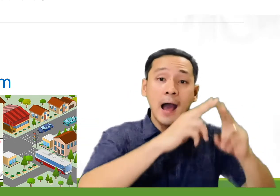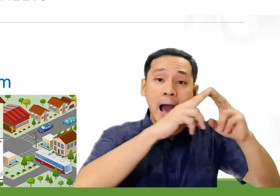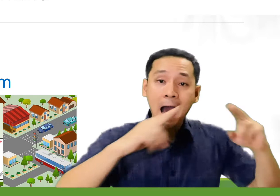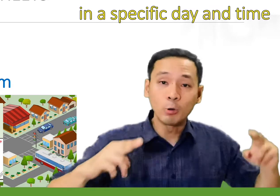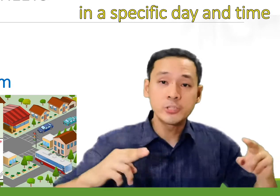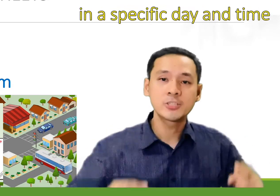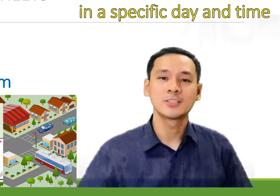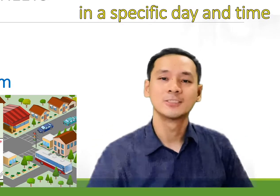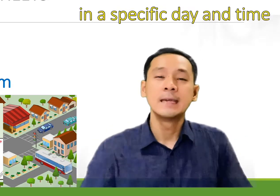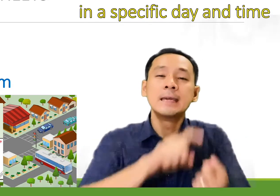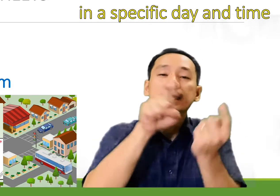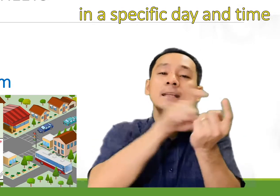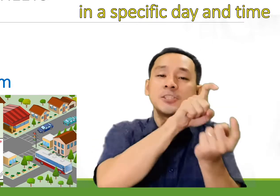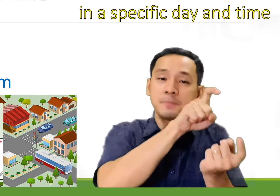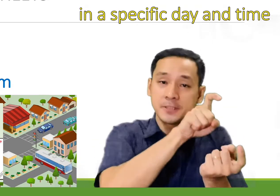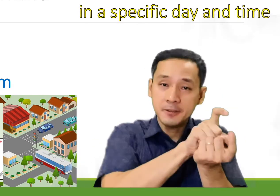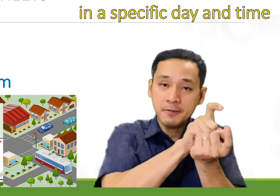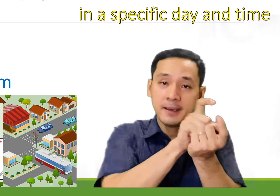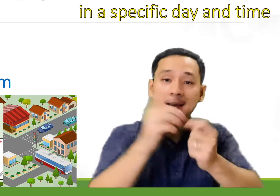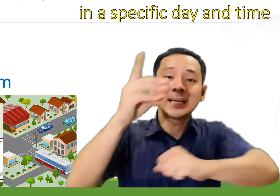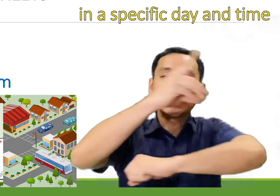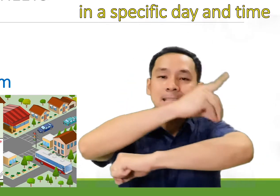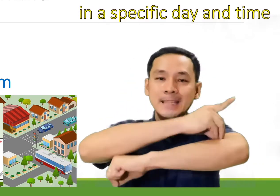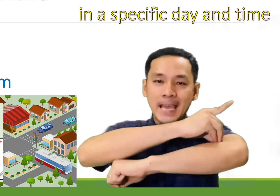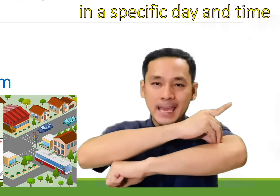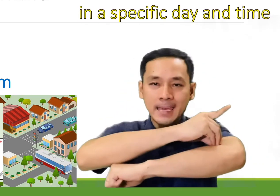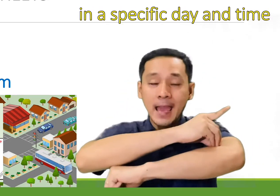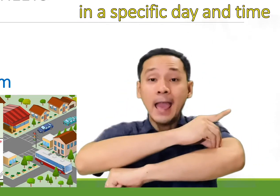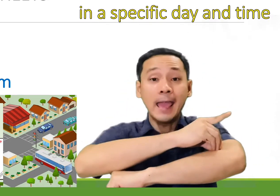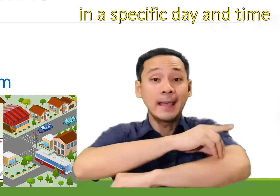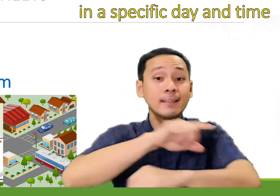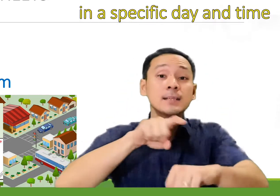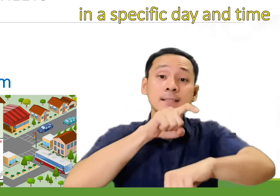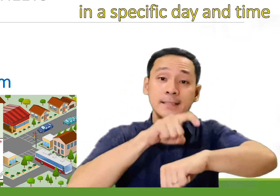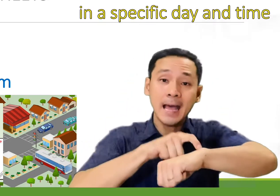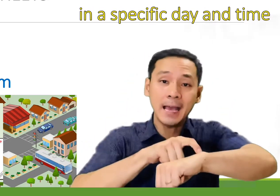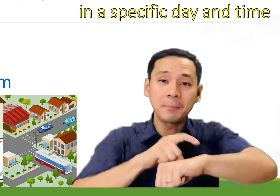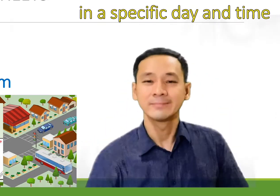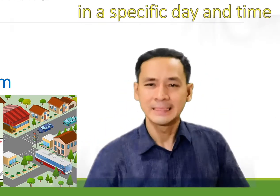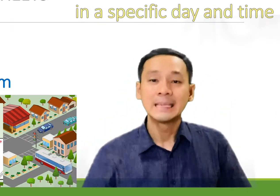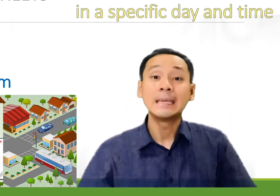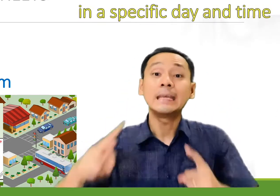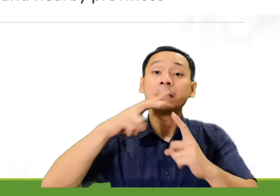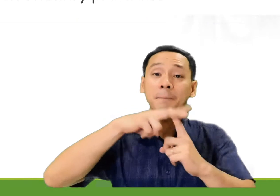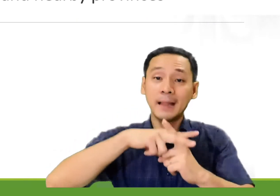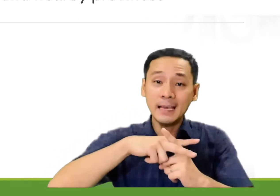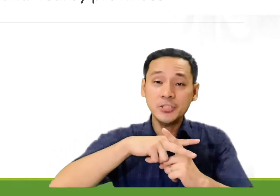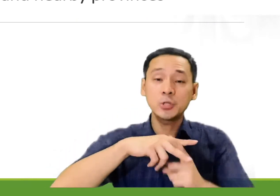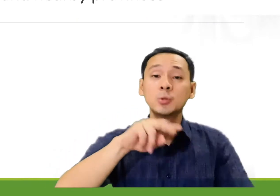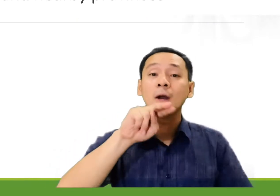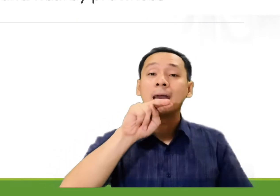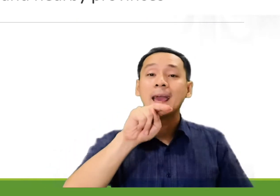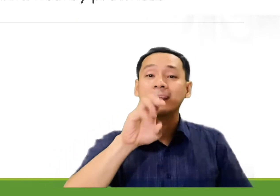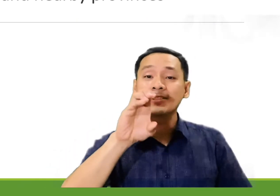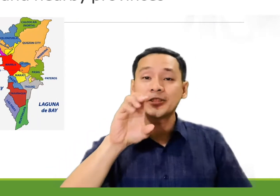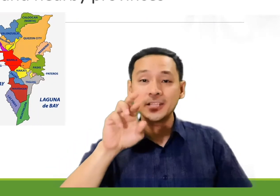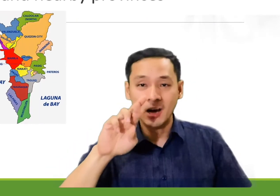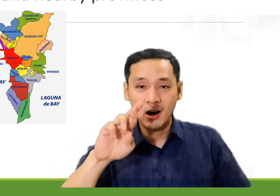their house in a specific day and time. It applies